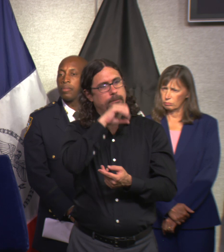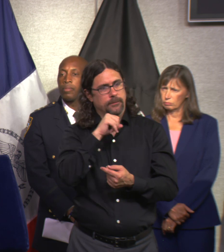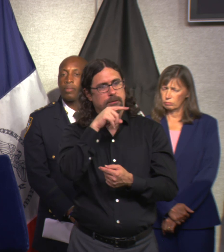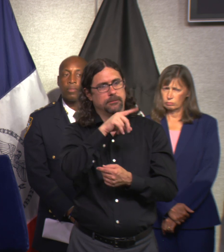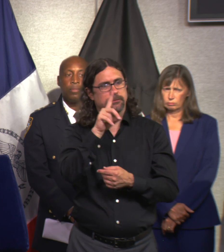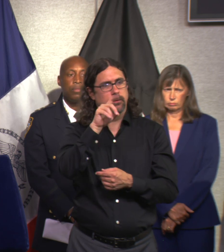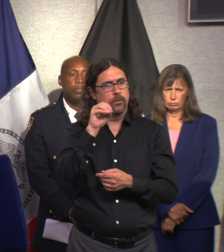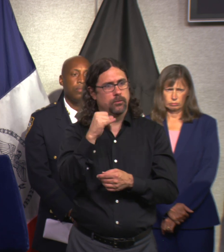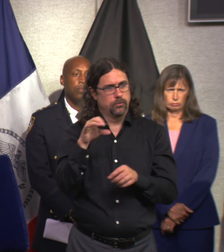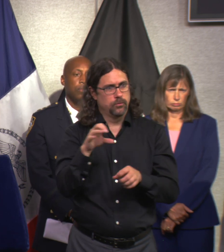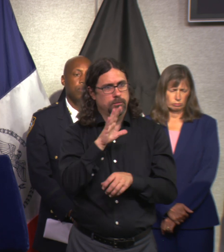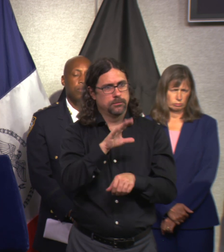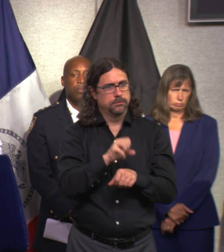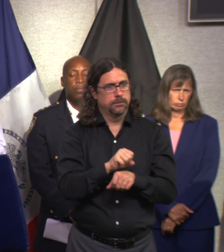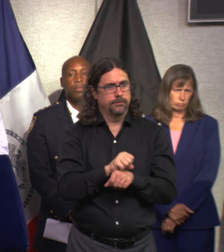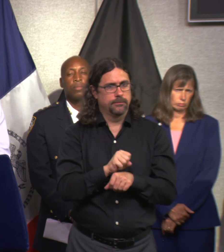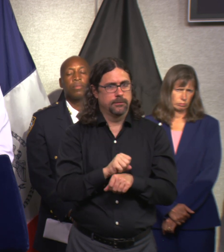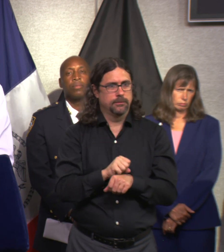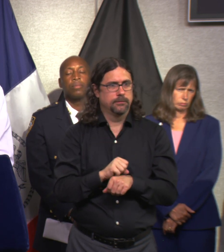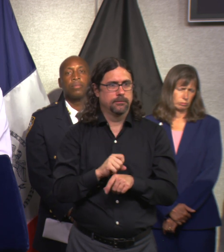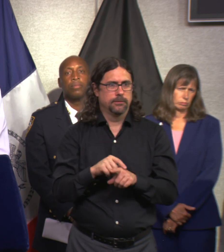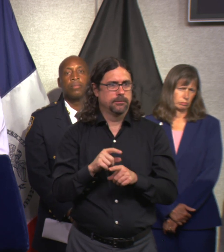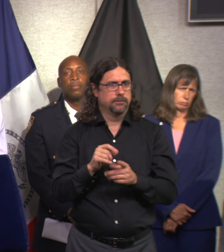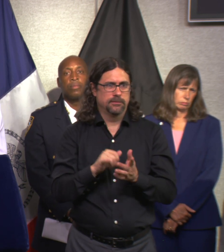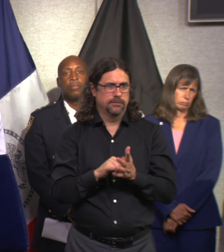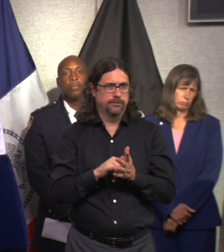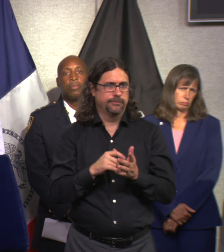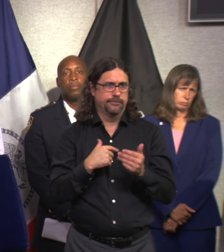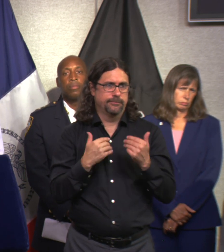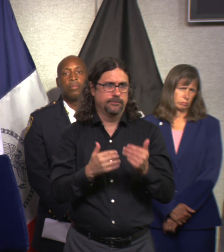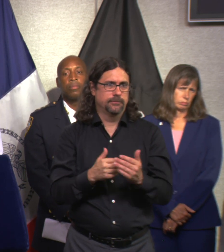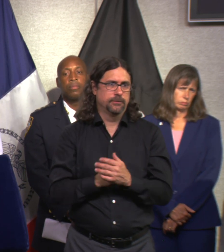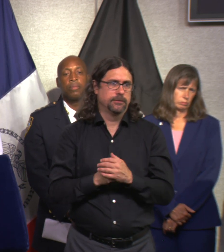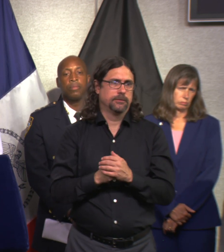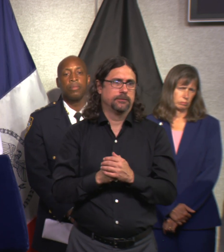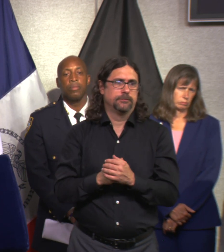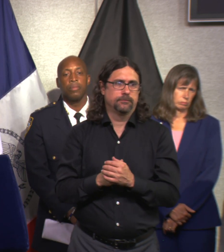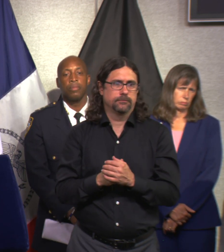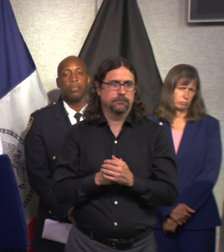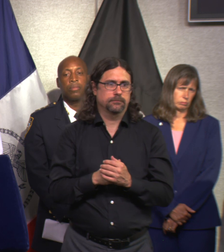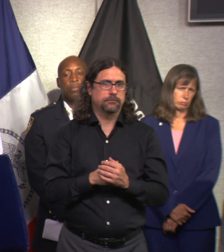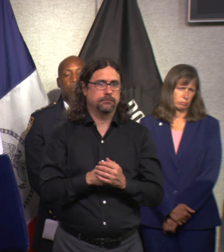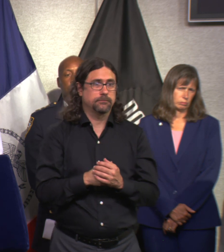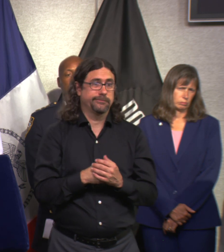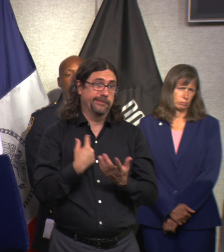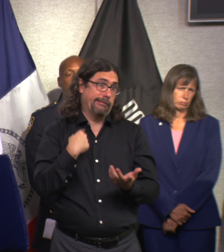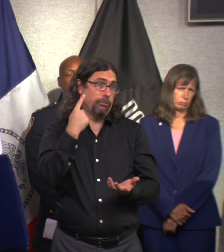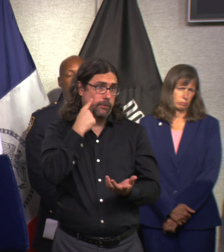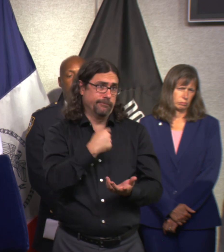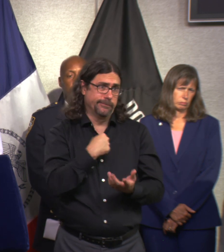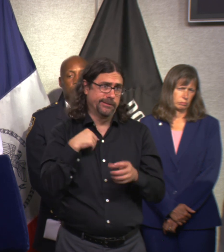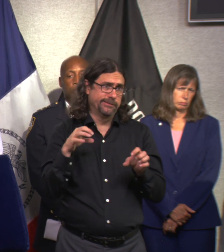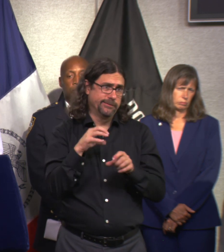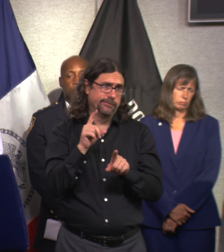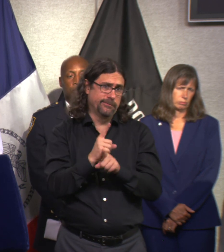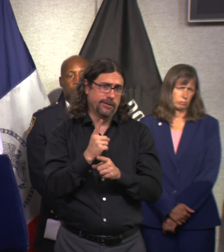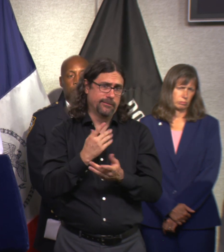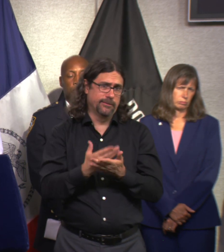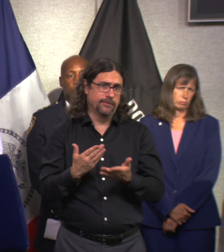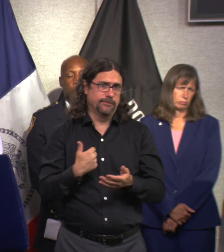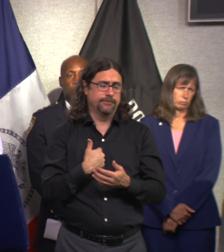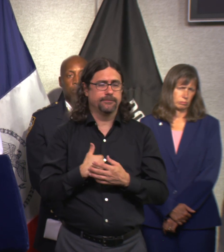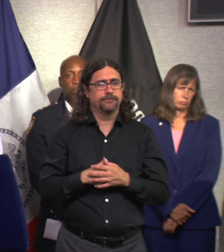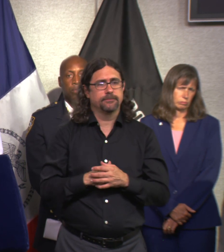say. Marcia. Mayor, I wonder if you, as a person, think that Eric Garner should, if you think that